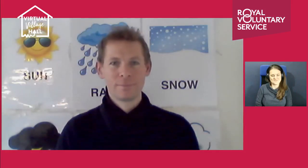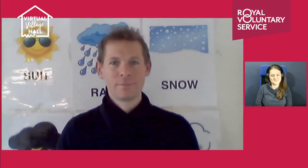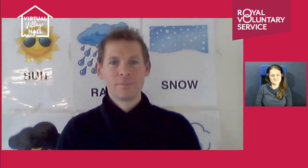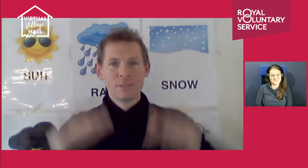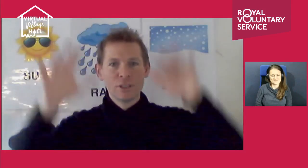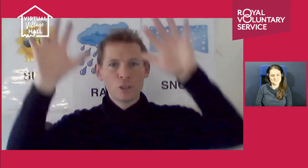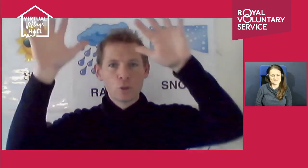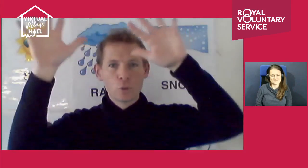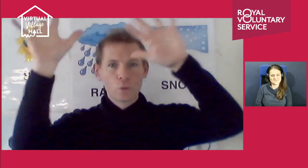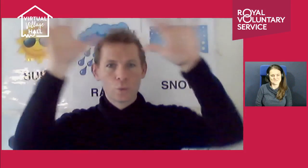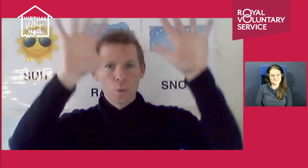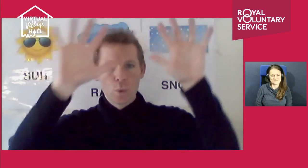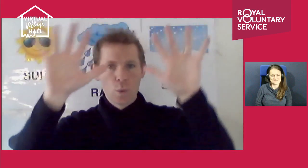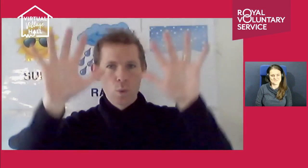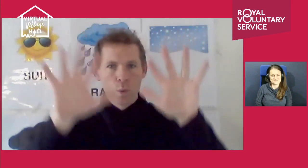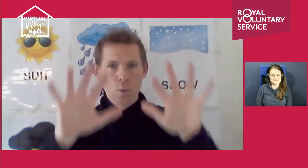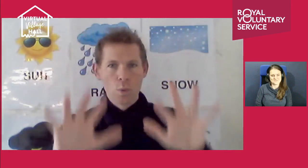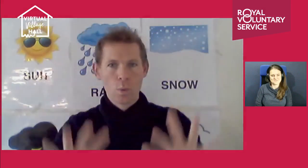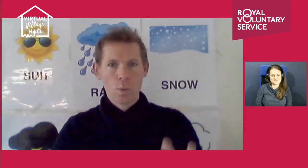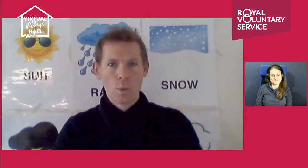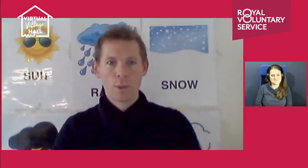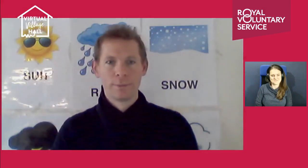rain,